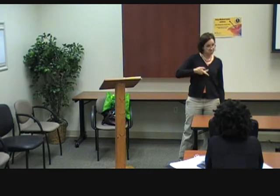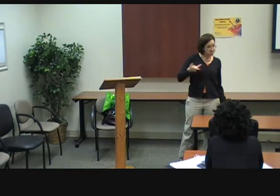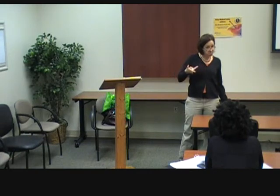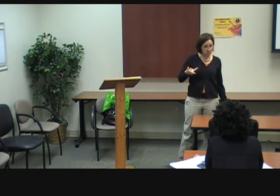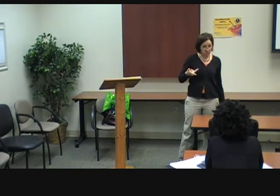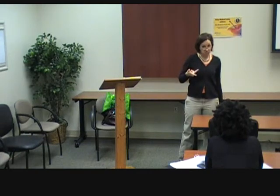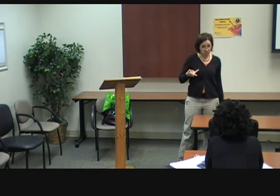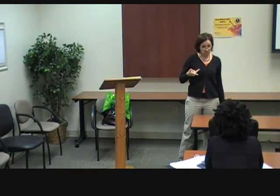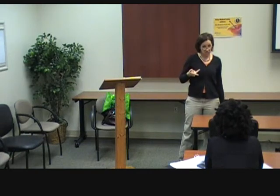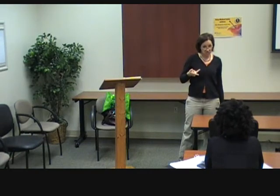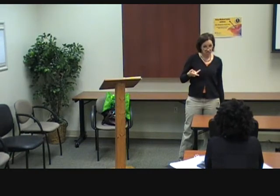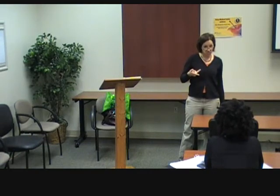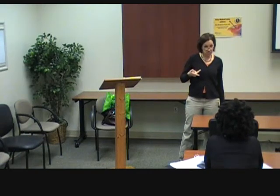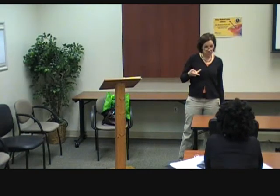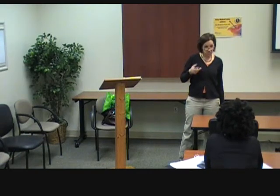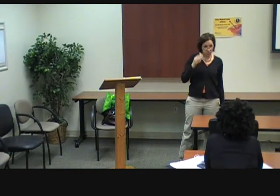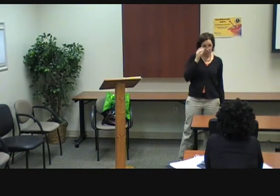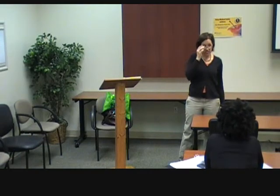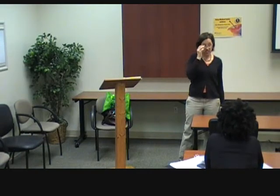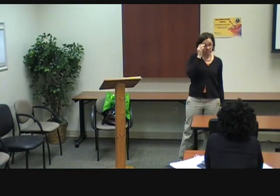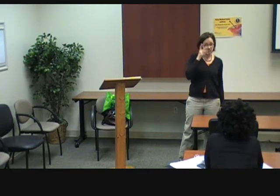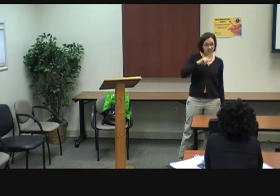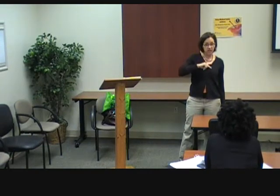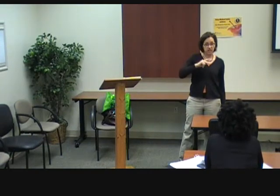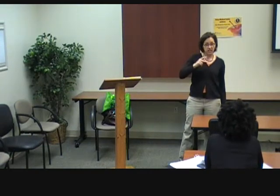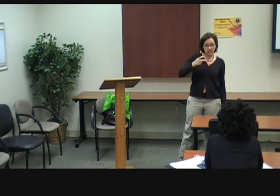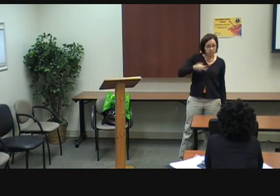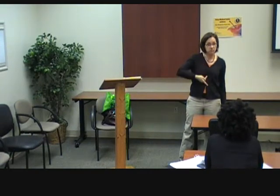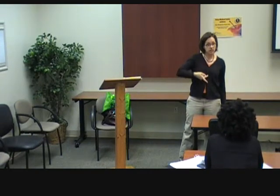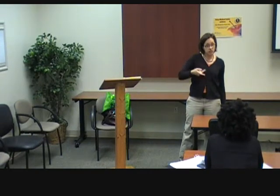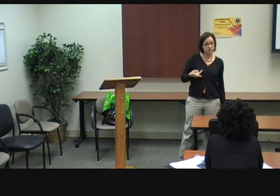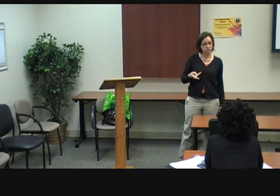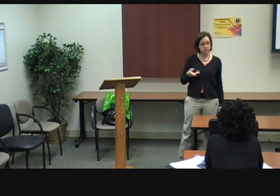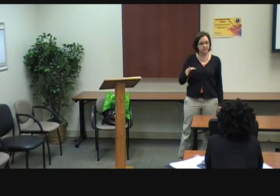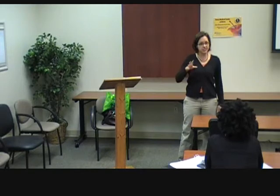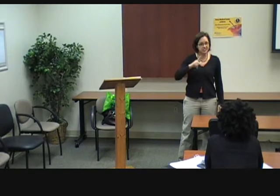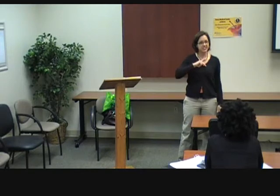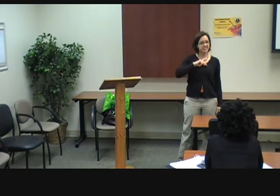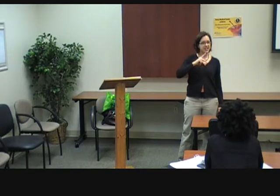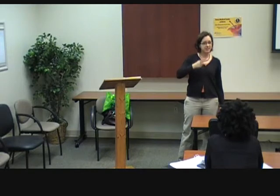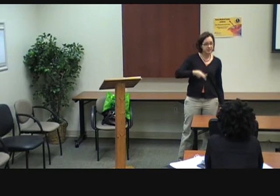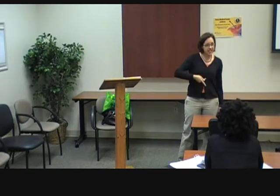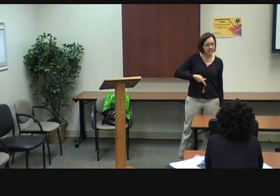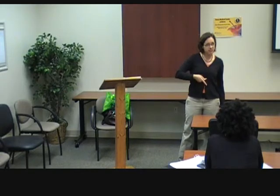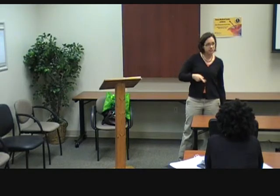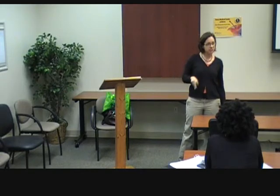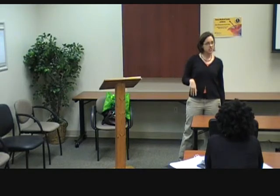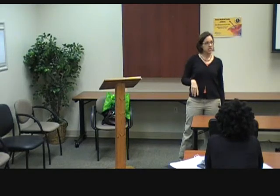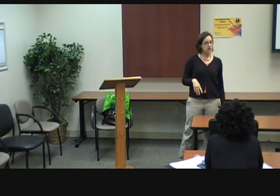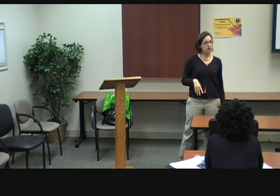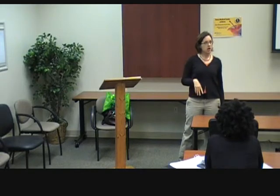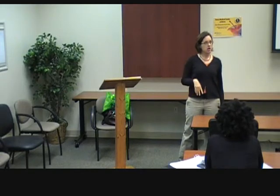Serious attitude. Yeah, I'm upset. I had a bad day. I'm upset.